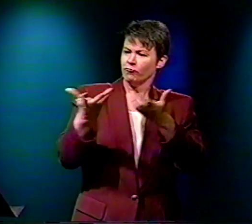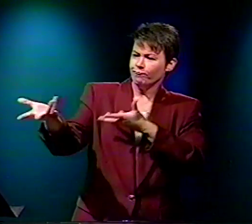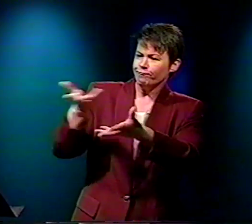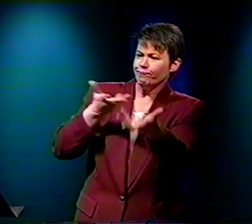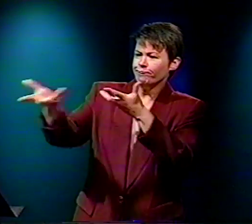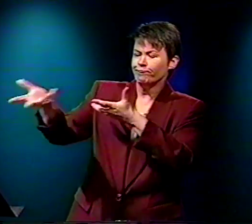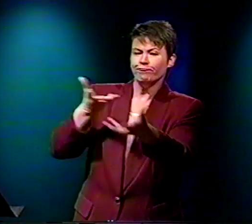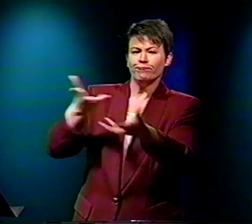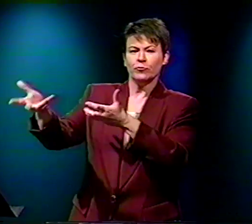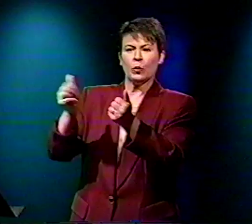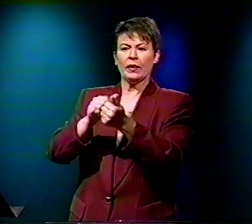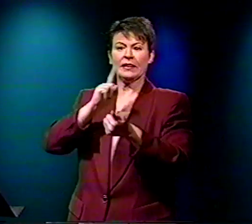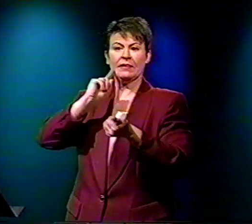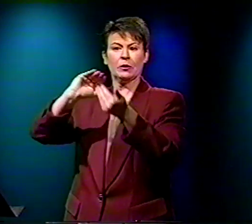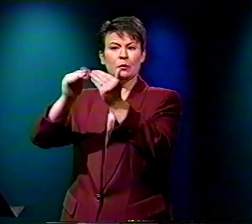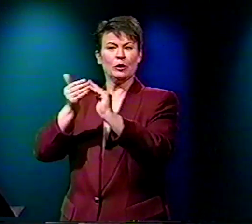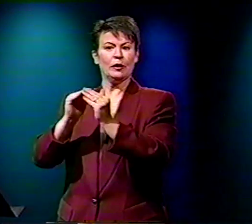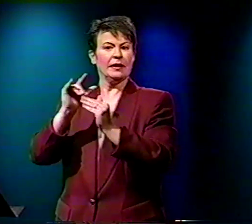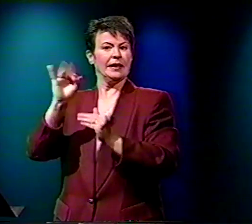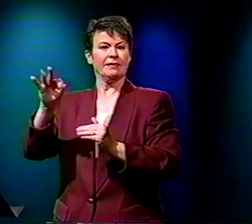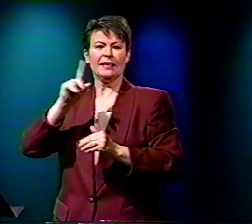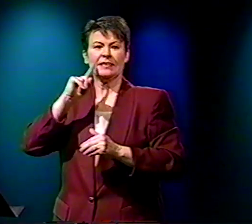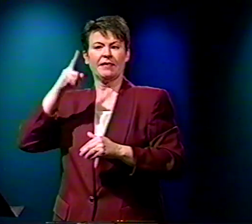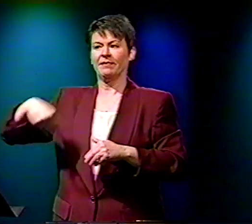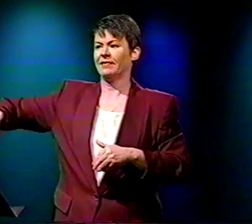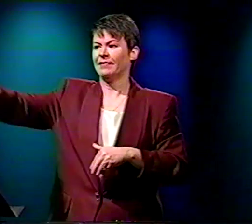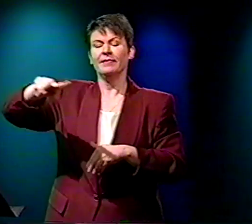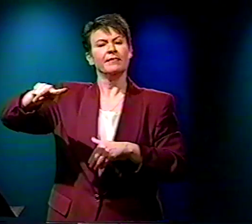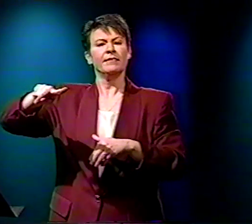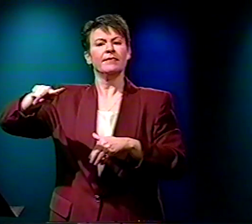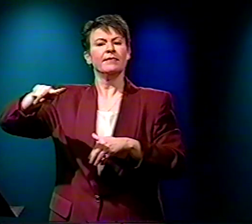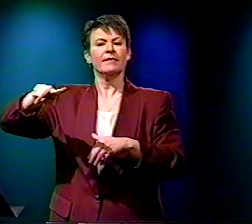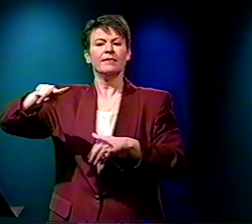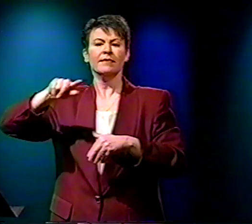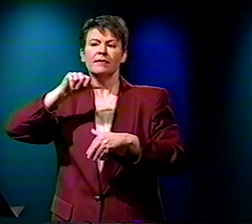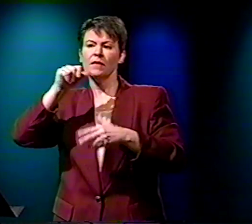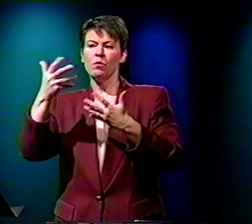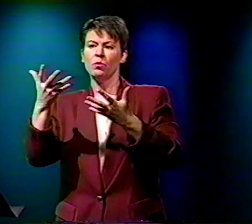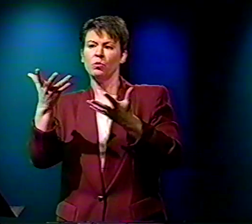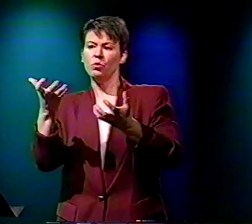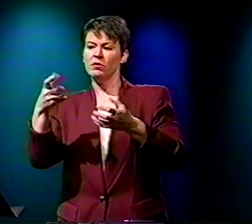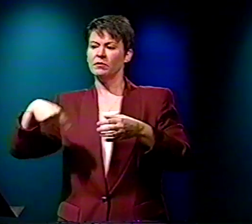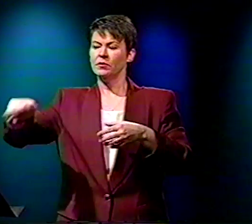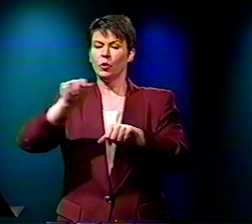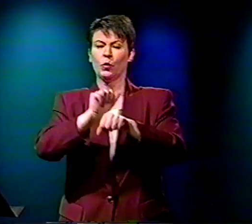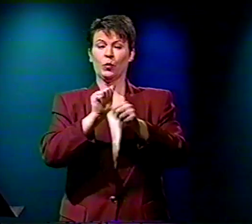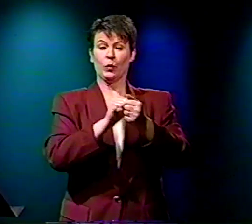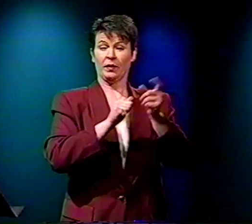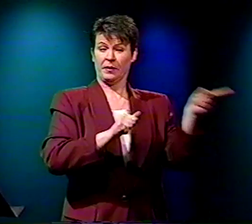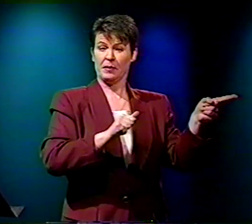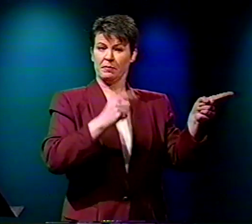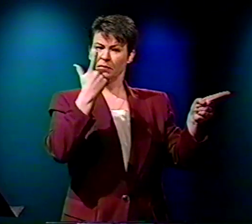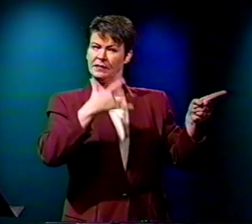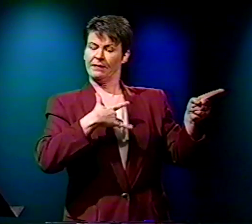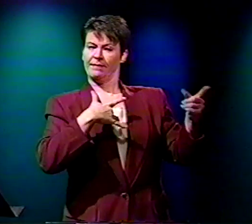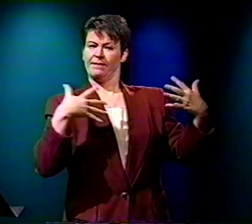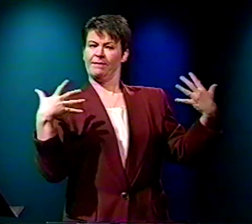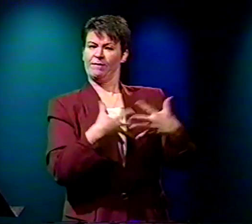So then how do interpreters begin to fit in and interact with deaf people if deaf people themselves don't want to work with